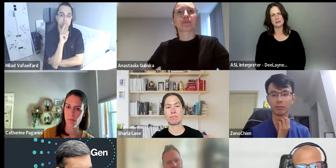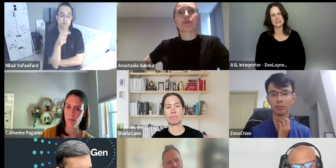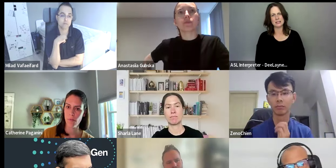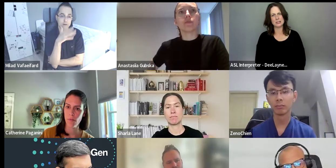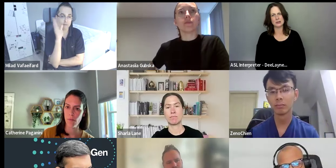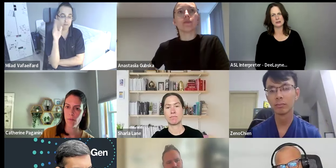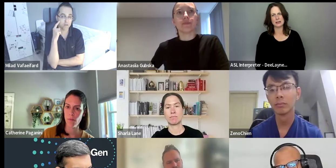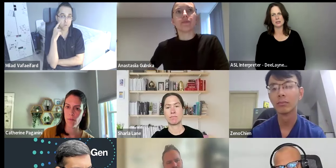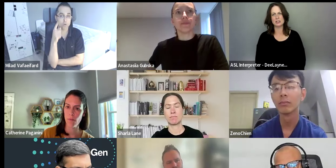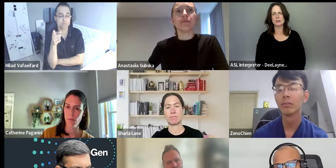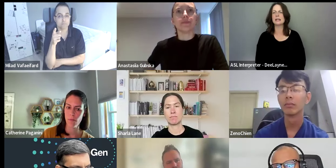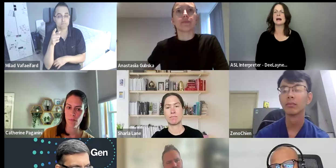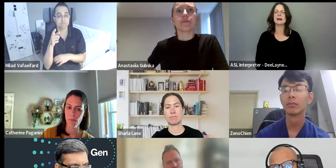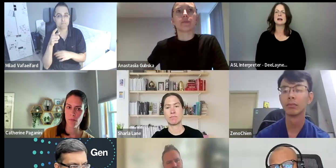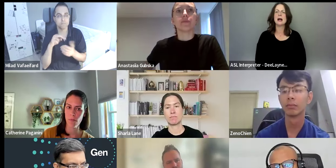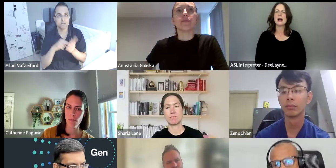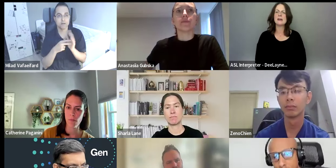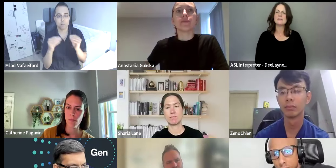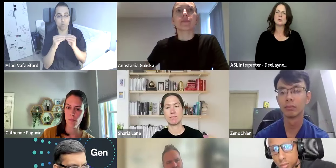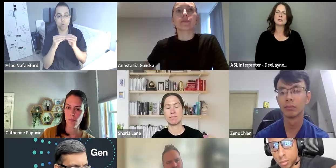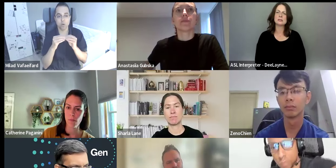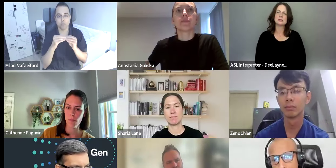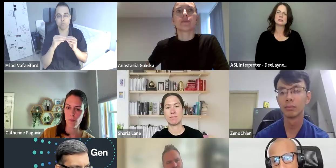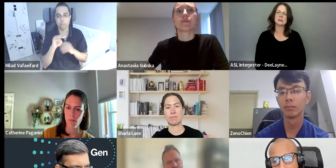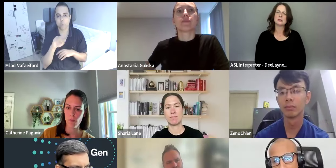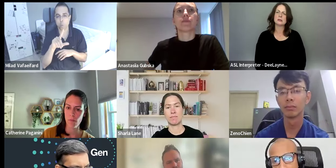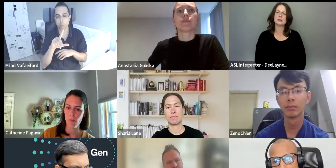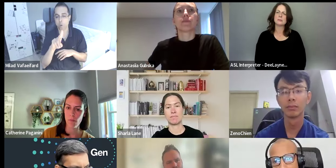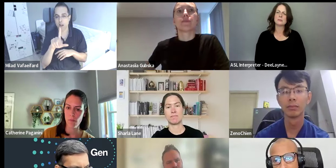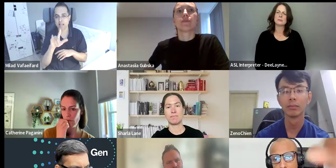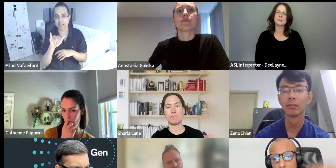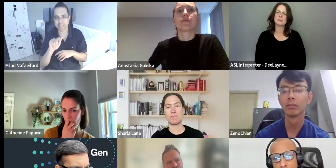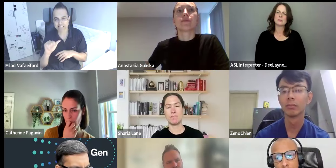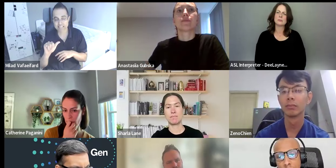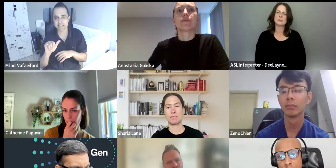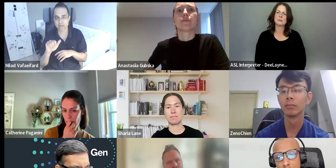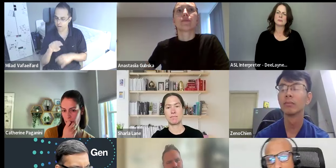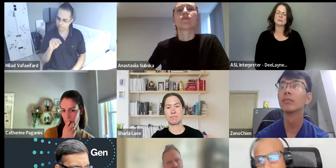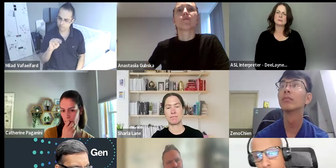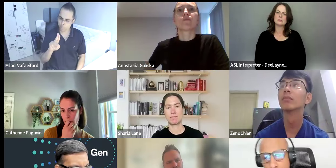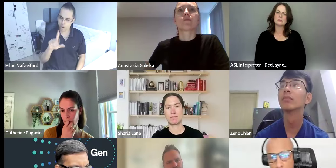know, investigation on that. I'm not sure. Yeah, I have noticed